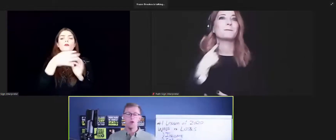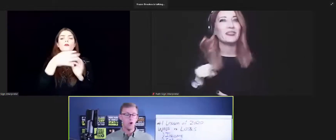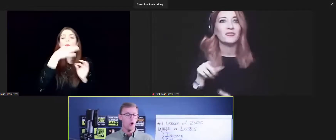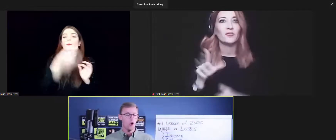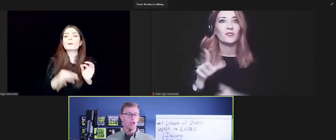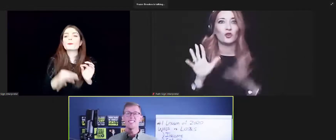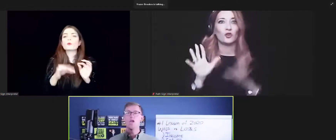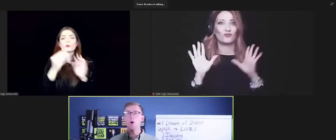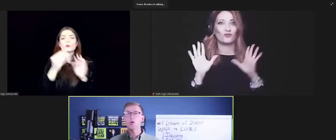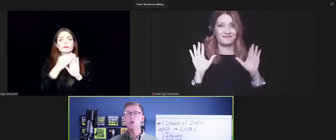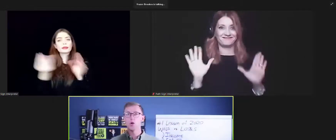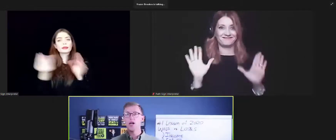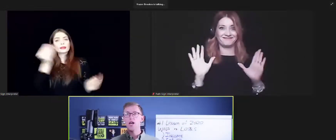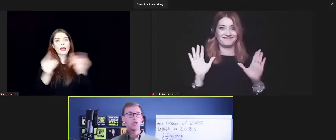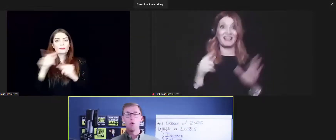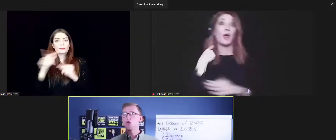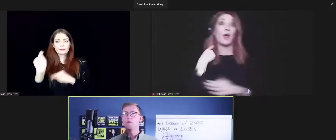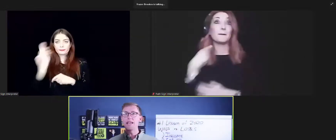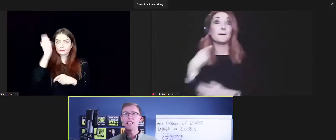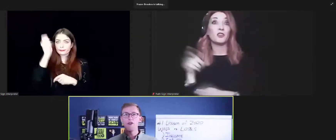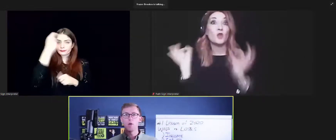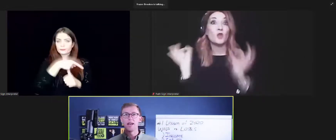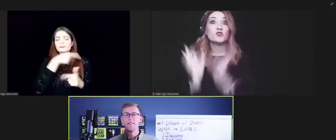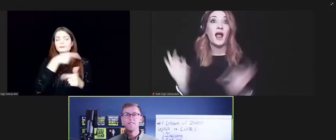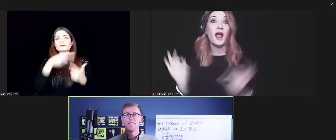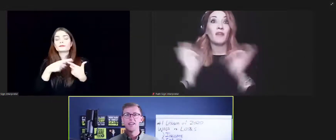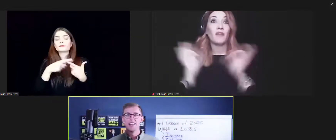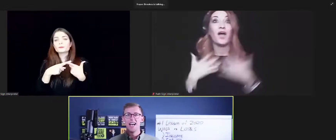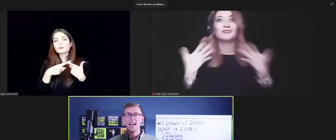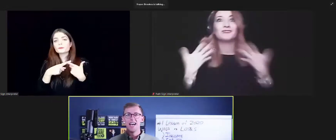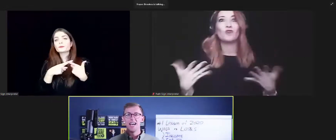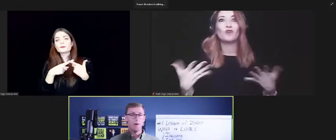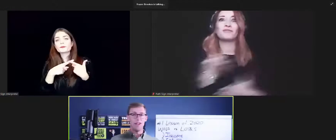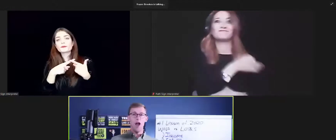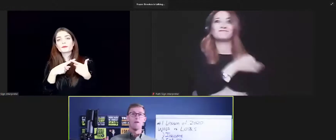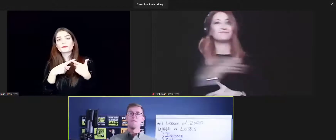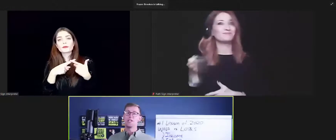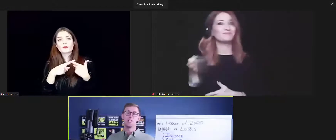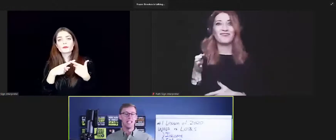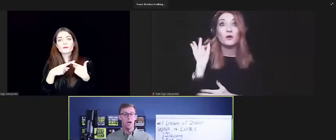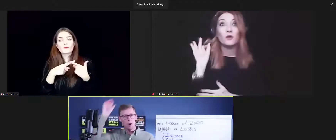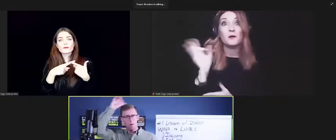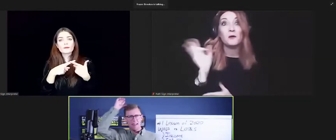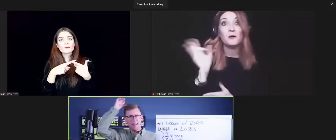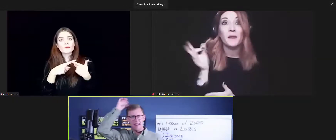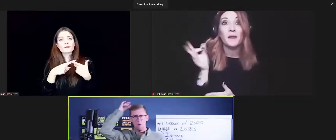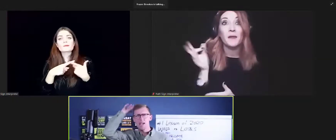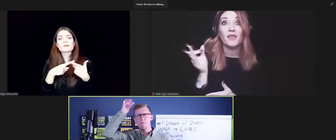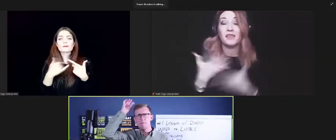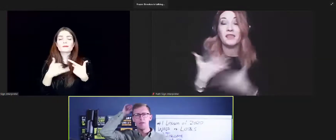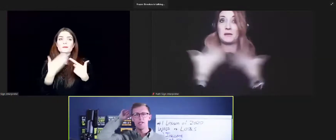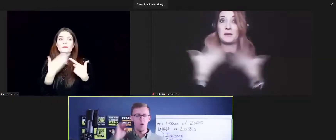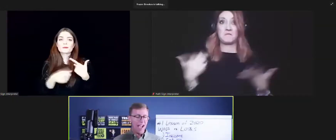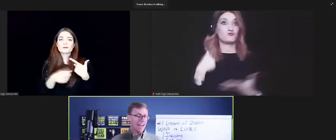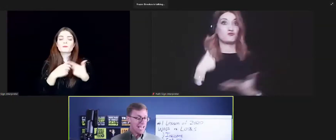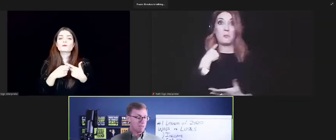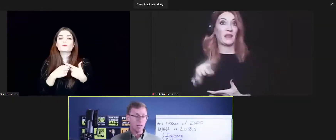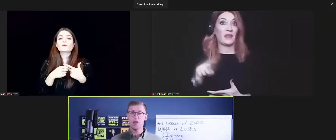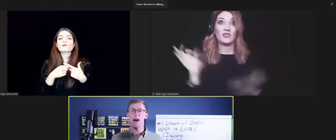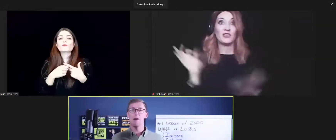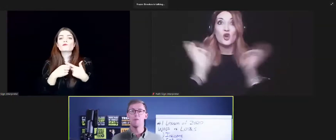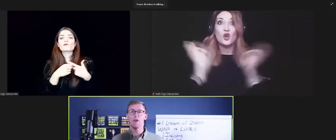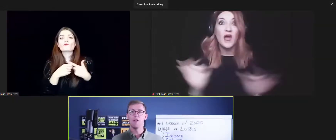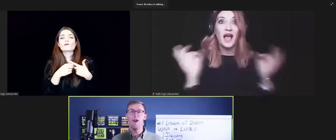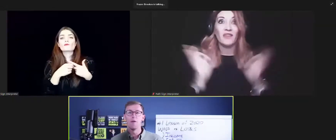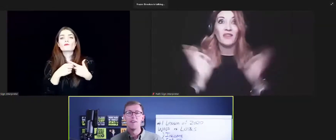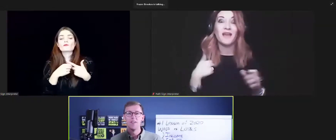What's your total social media following? Now, I know this is a little bit weird. Like, why is it important to know that? It is because it's going to